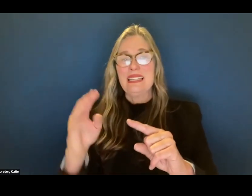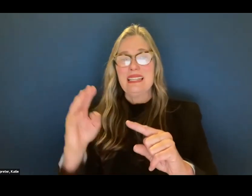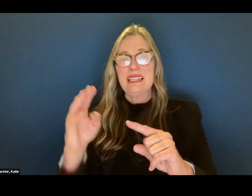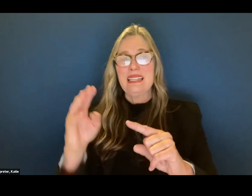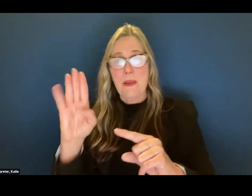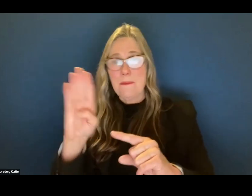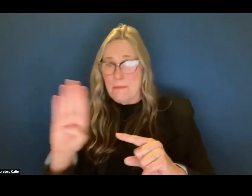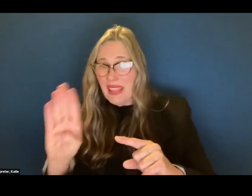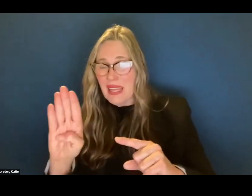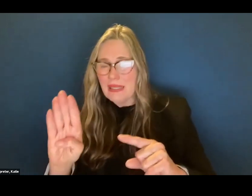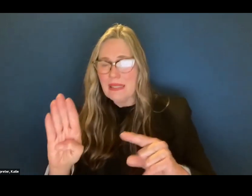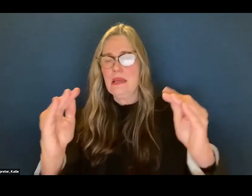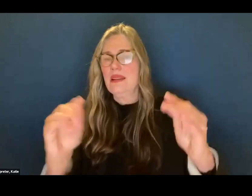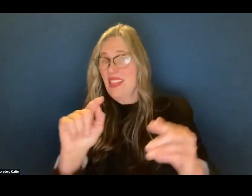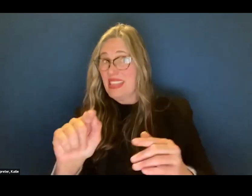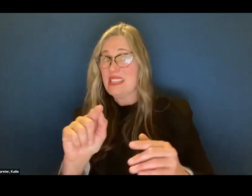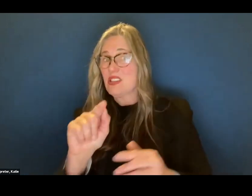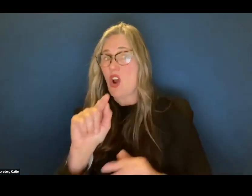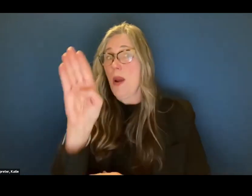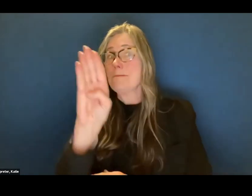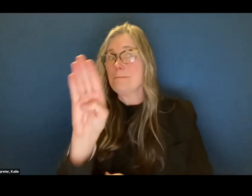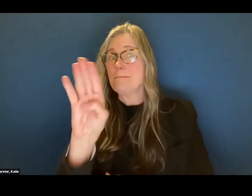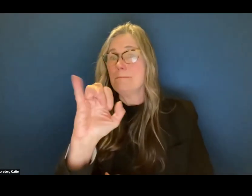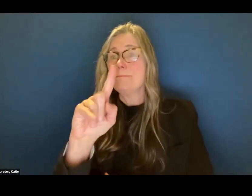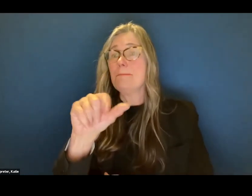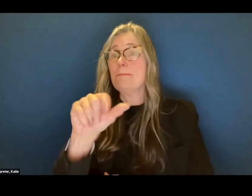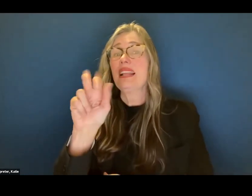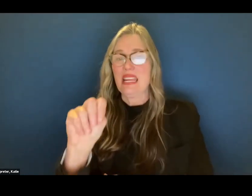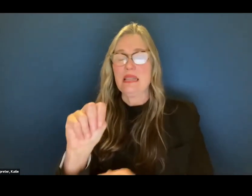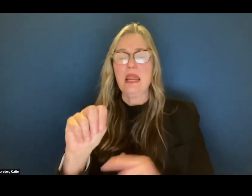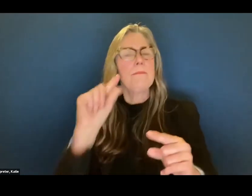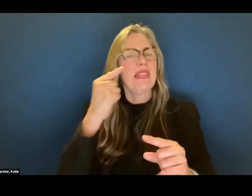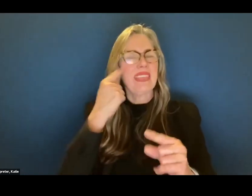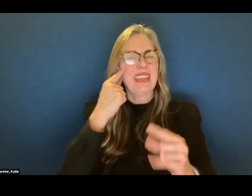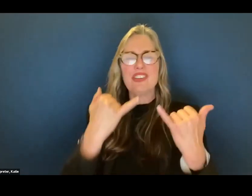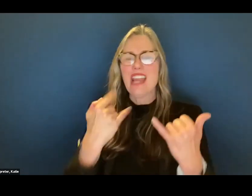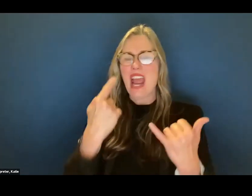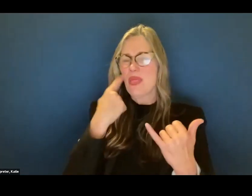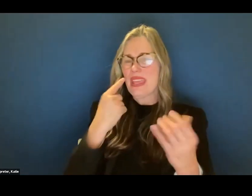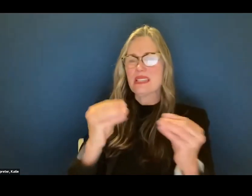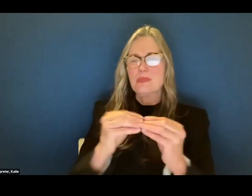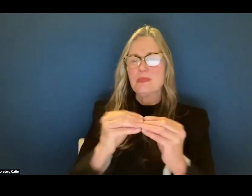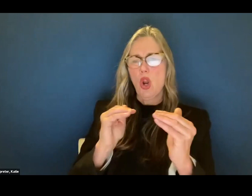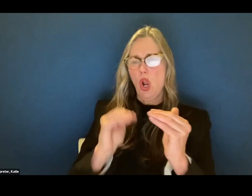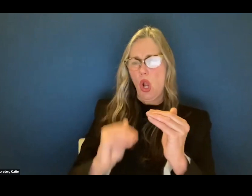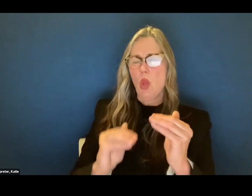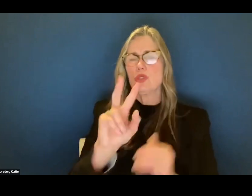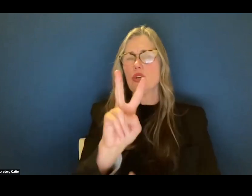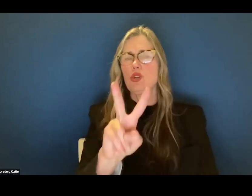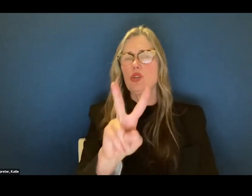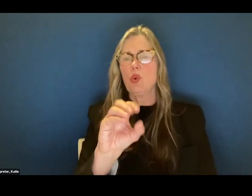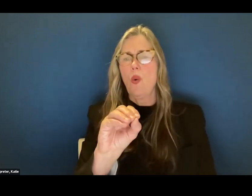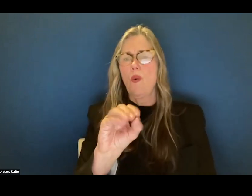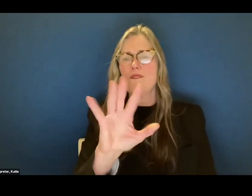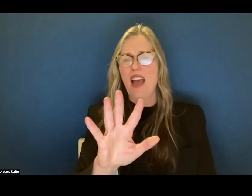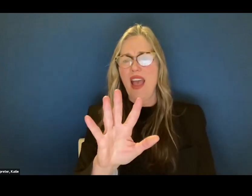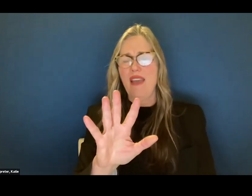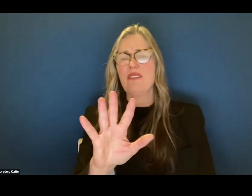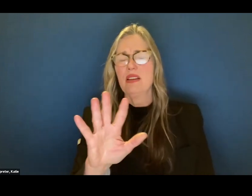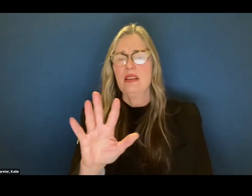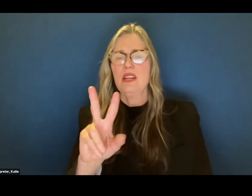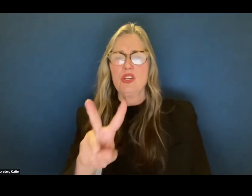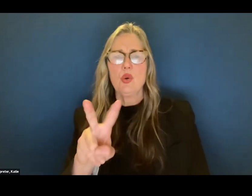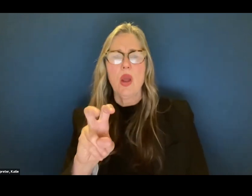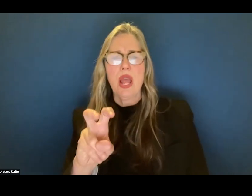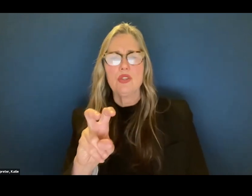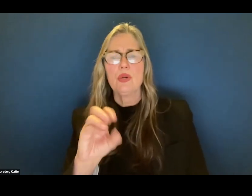206.5 billion. These are billions. And then the green is the Legislative Analyst's Office. So they also take a look at